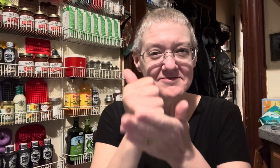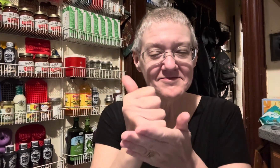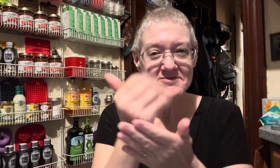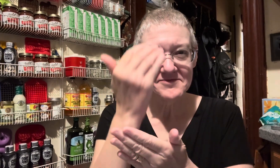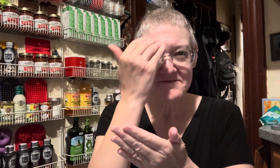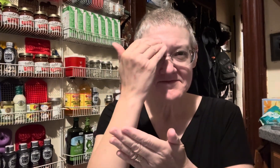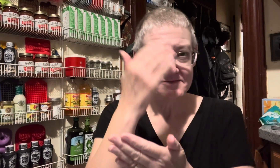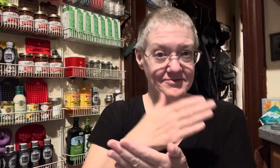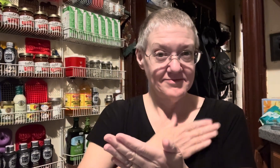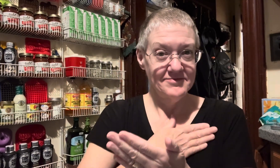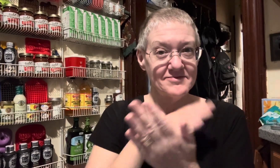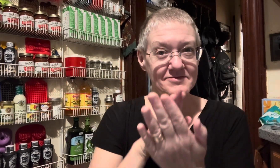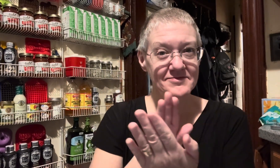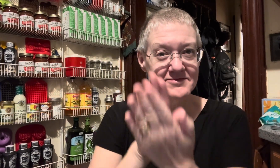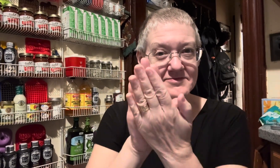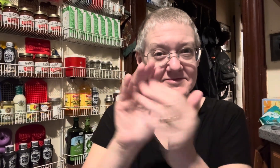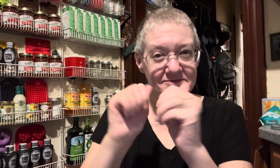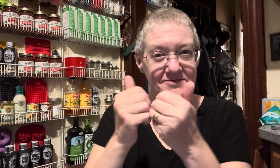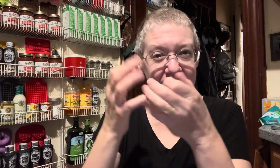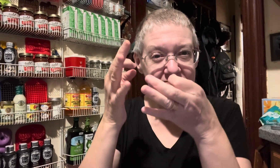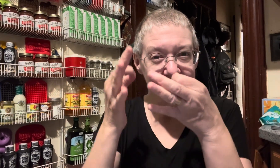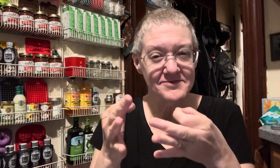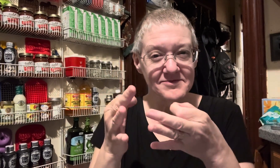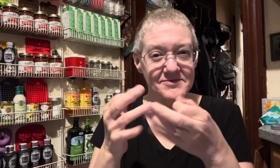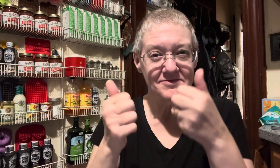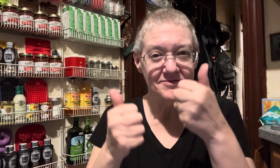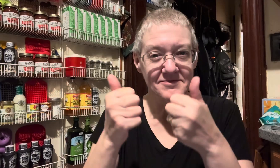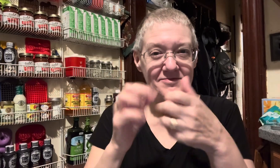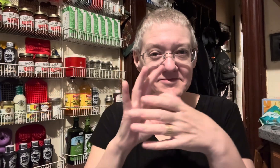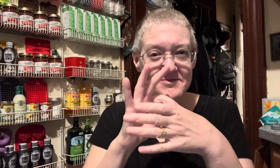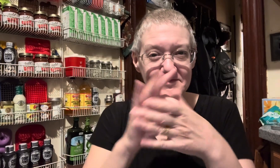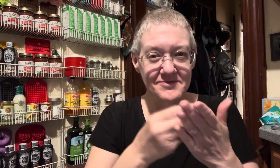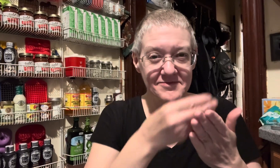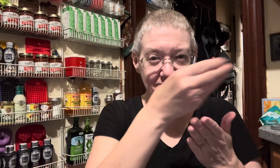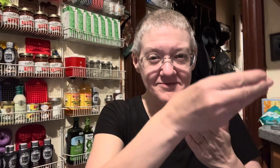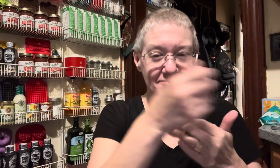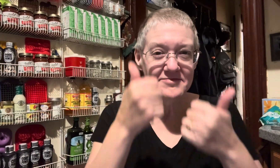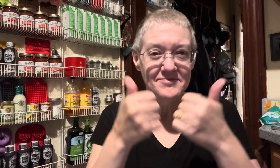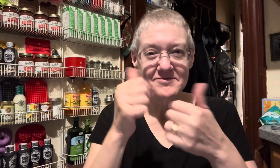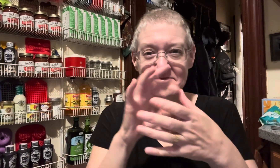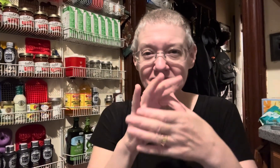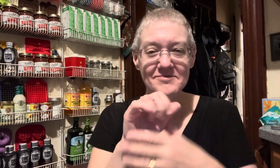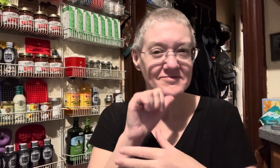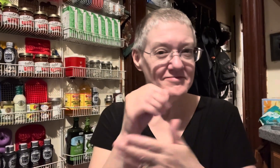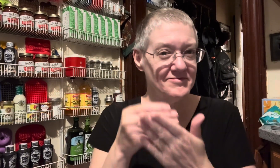Hope this helps you to understand my approach on how I decide what meat to buy and what meat not to